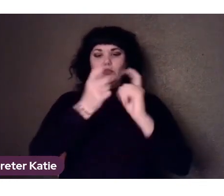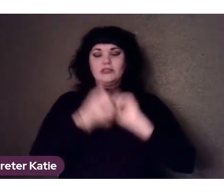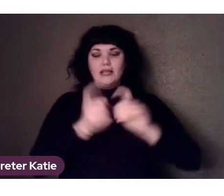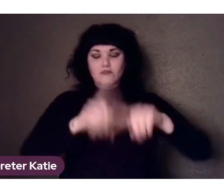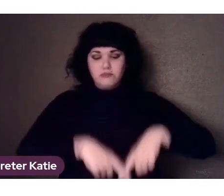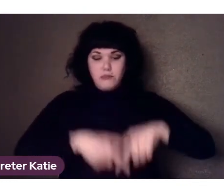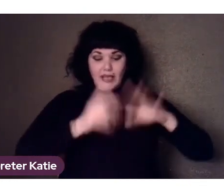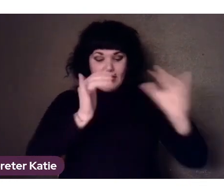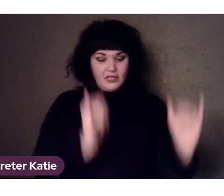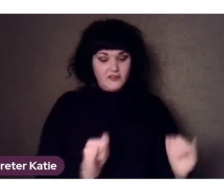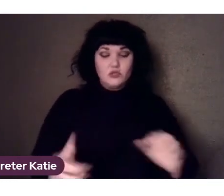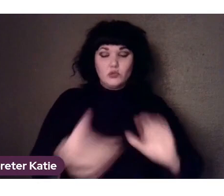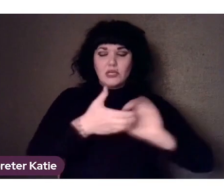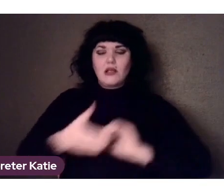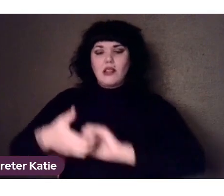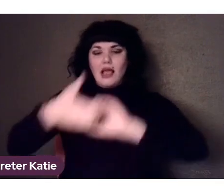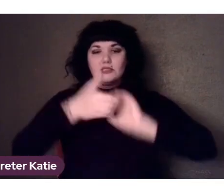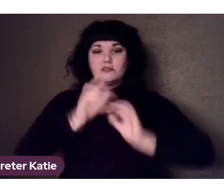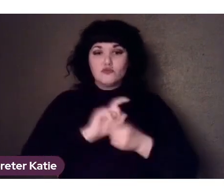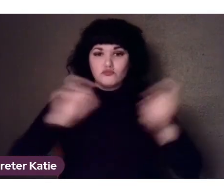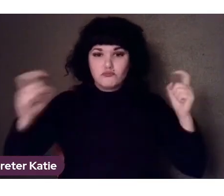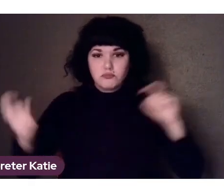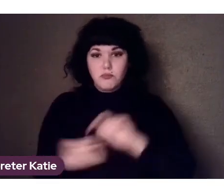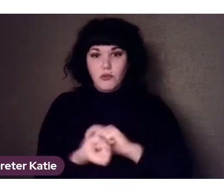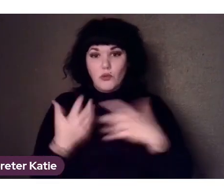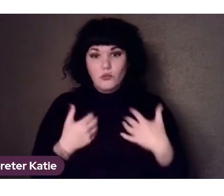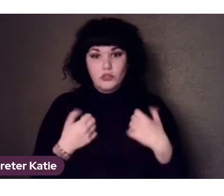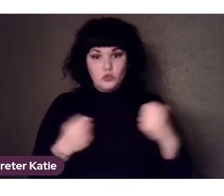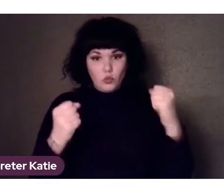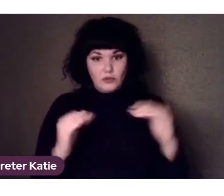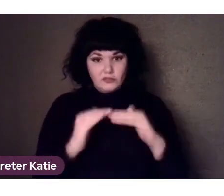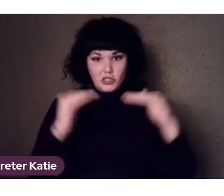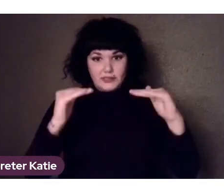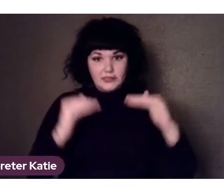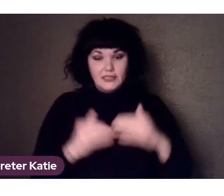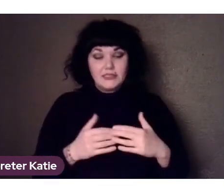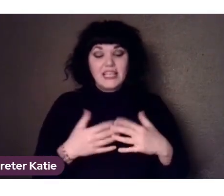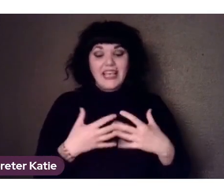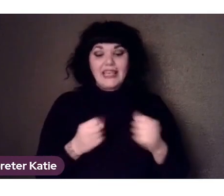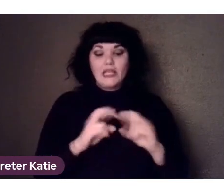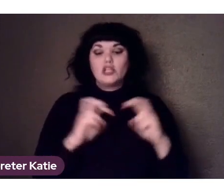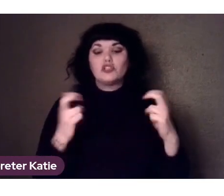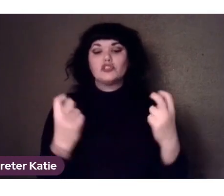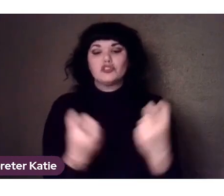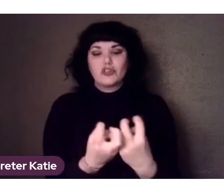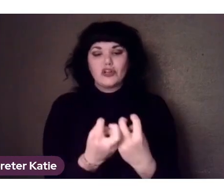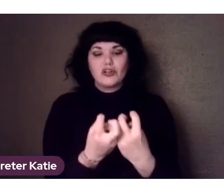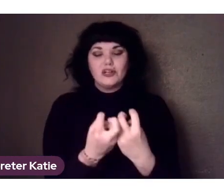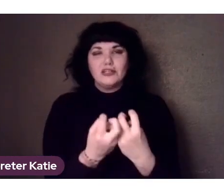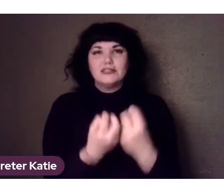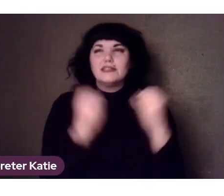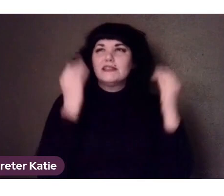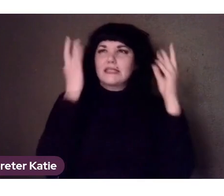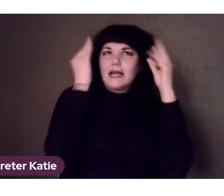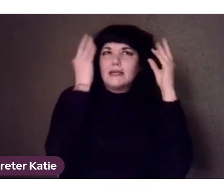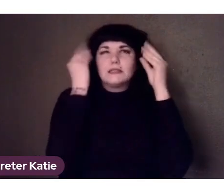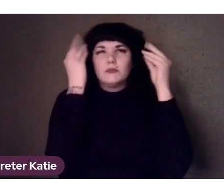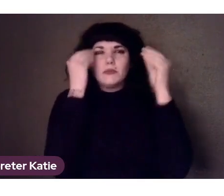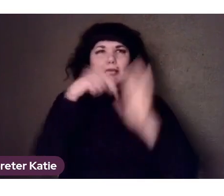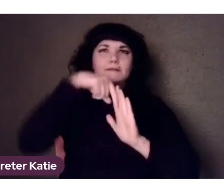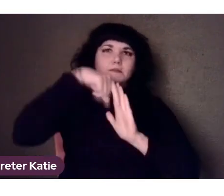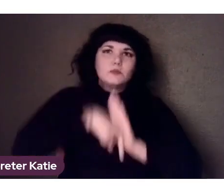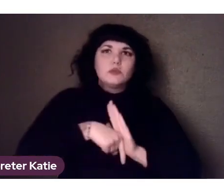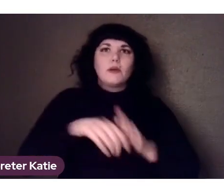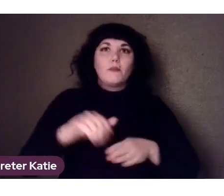and collective transformation, restorative justice, healing circles, contemplative practices. Does